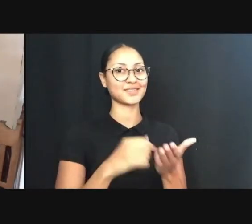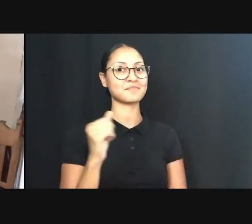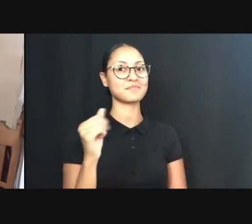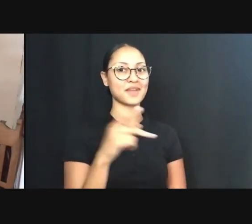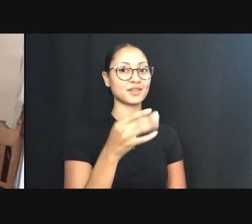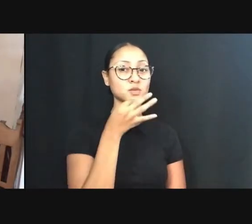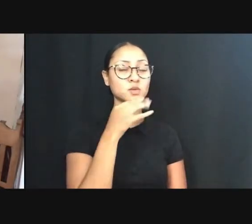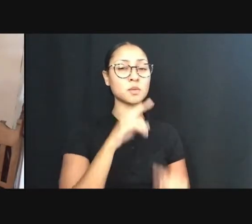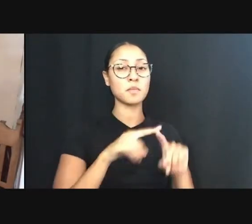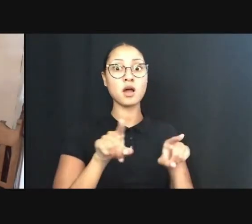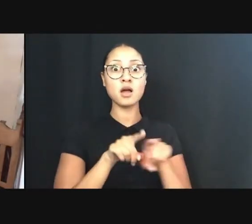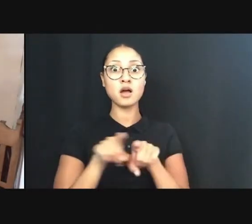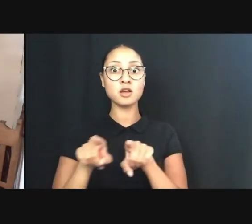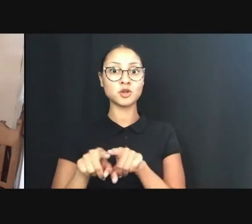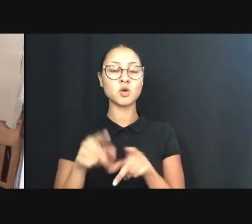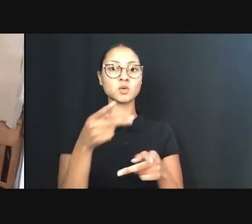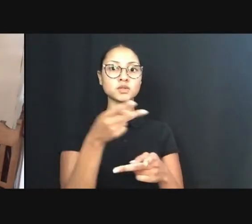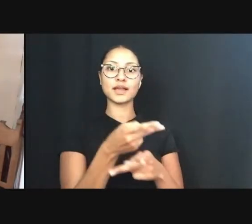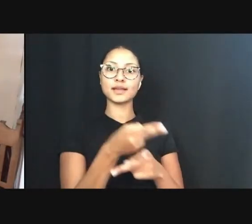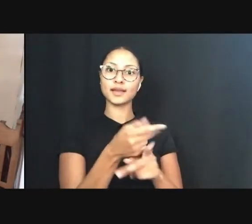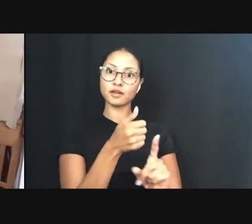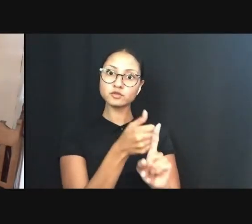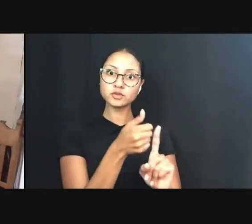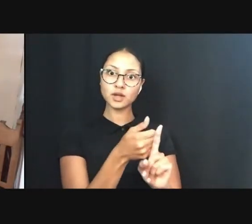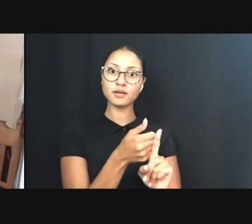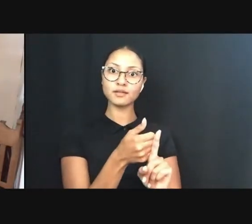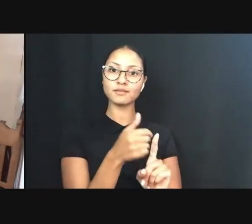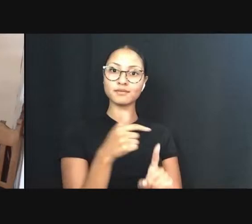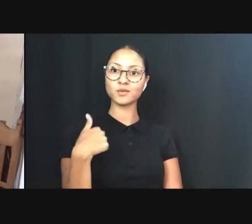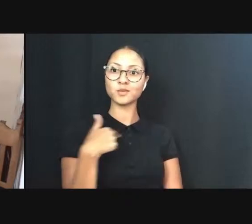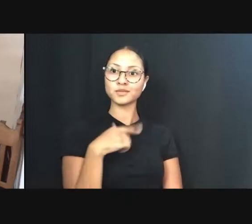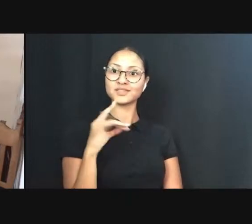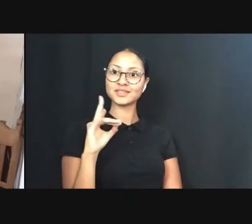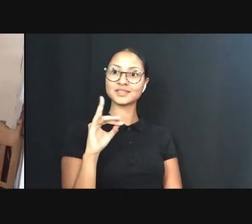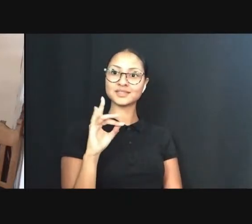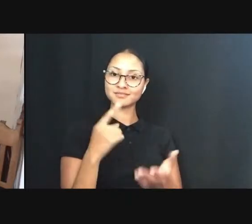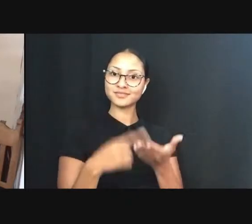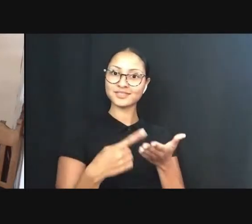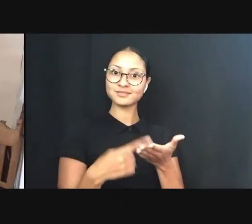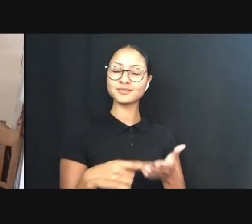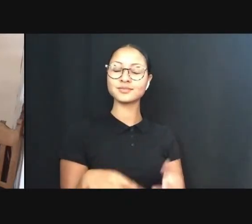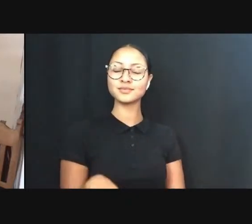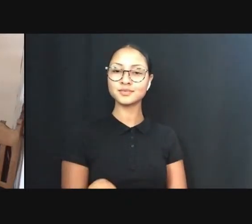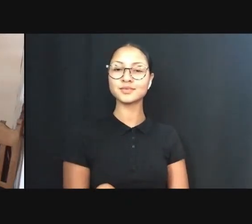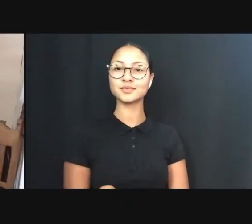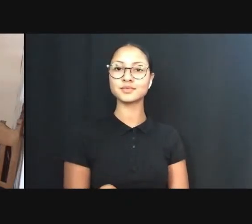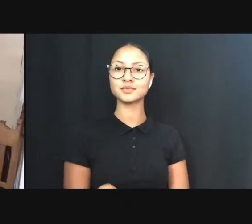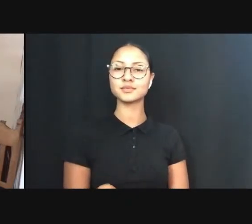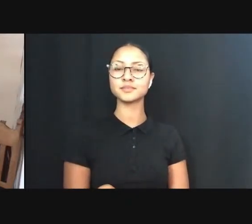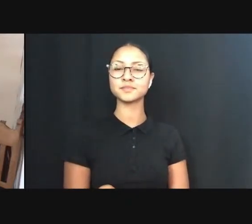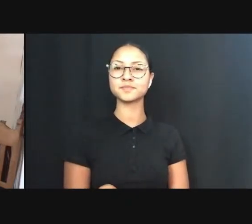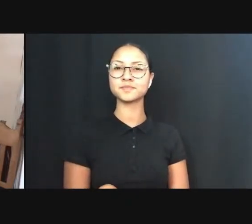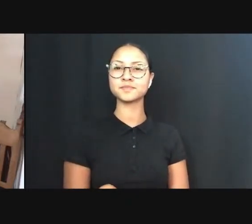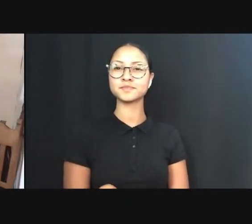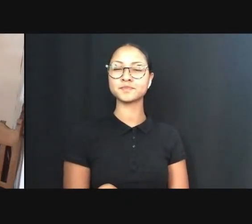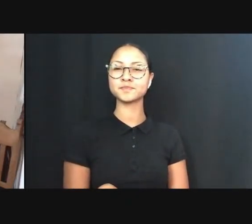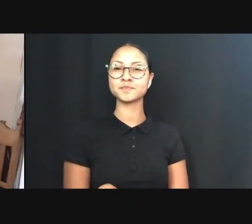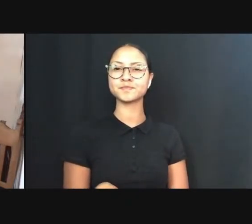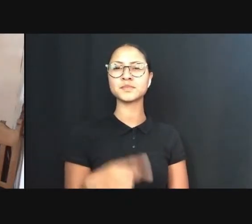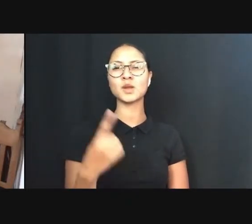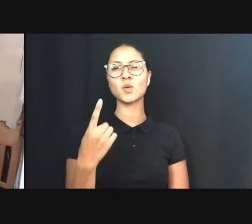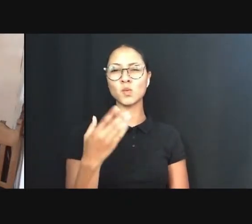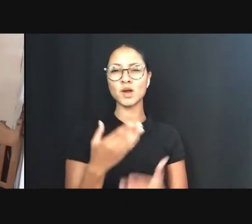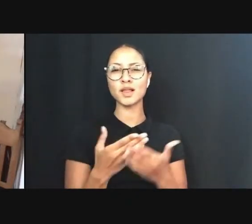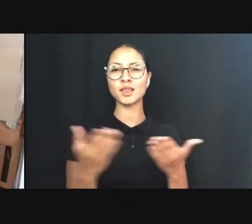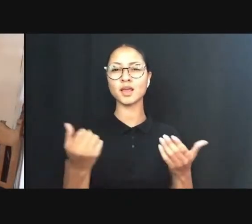talking about. Yeah. Because, you know, someone hit me to one of the exhausting things about Zoom is there's no